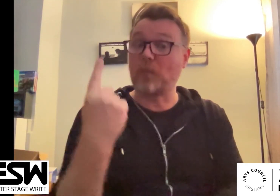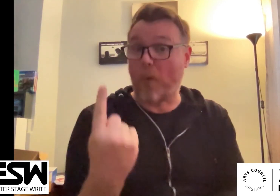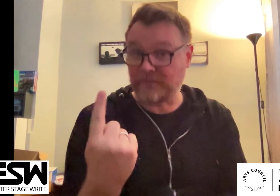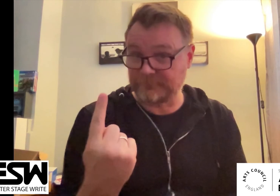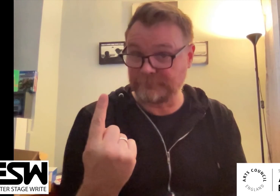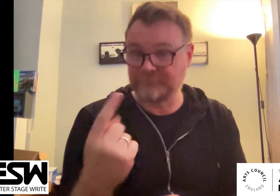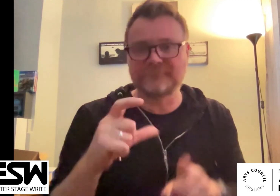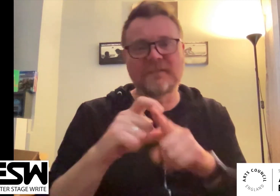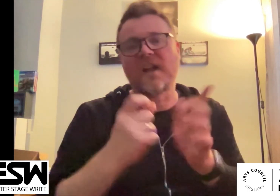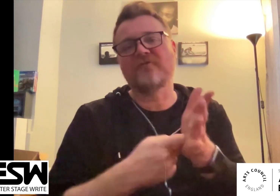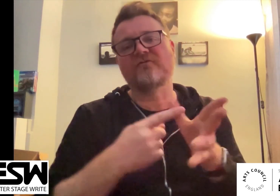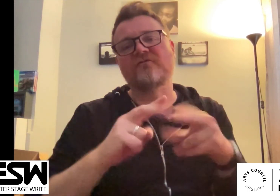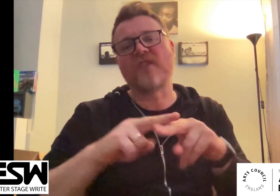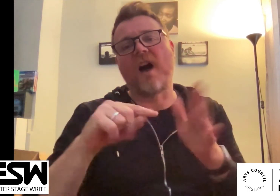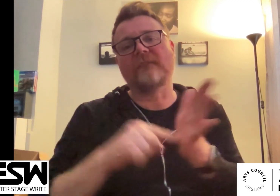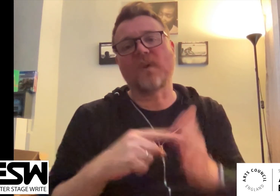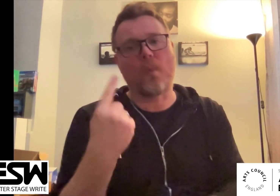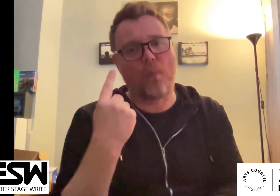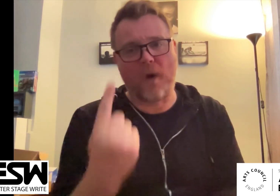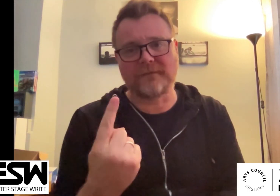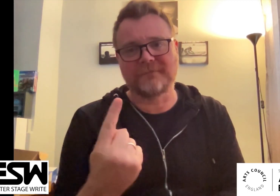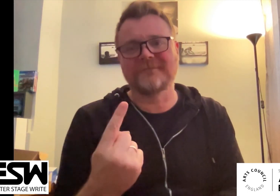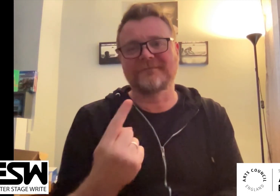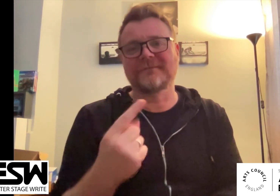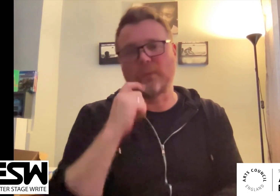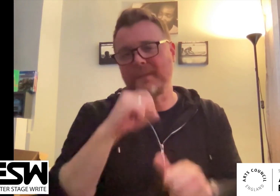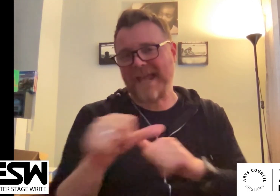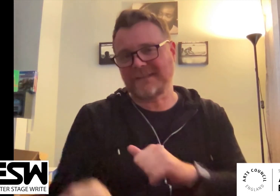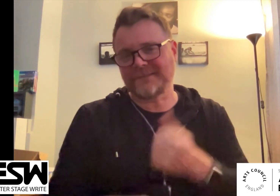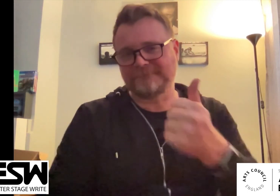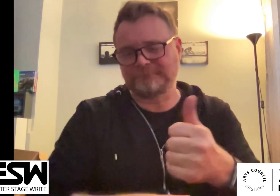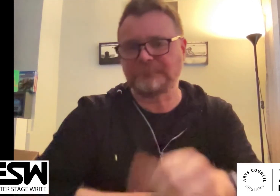1 stage. So that's draft 1, the actual writing of your script, which we'll cover next.